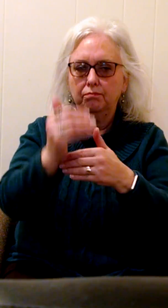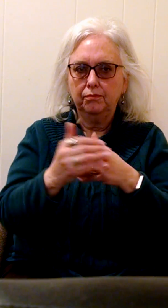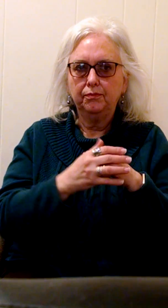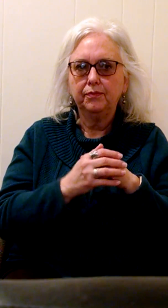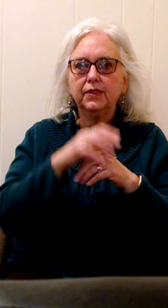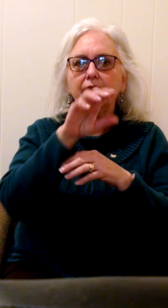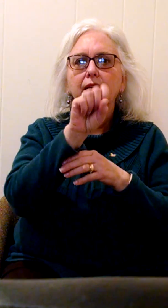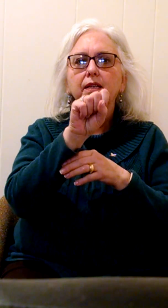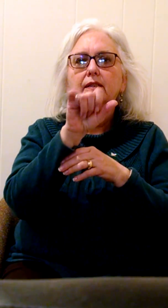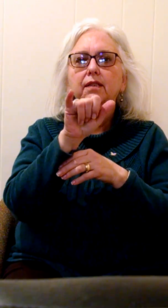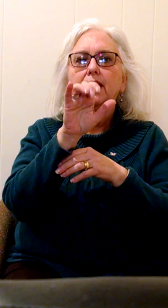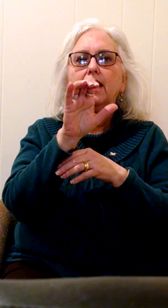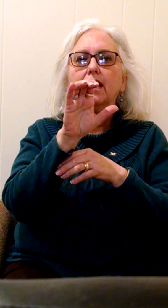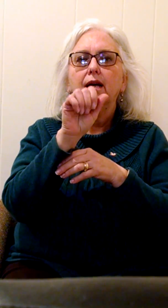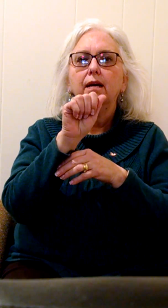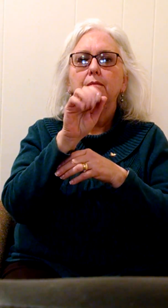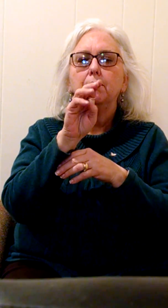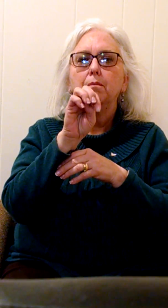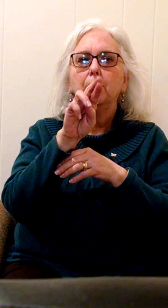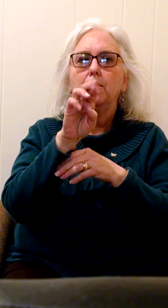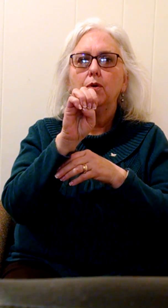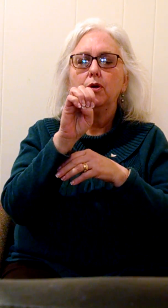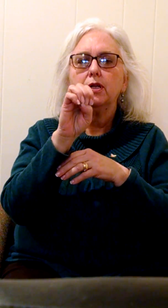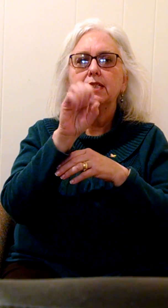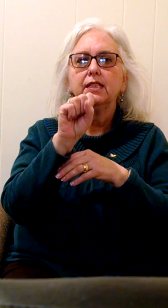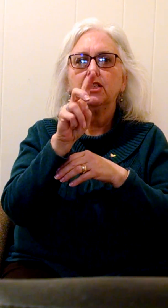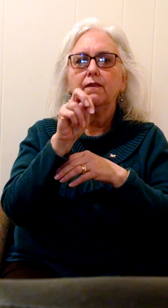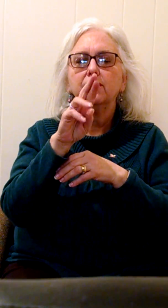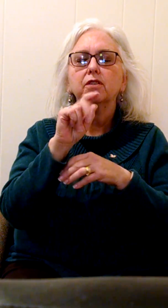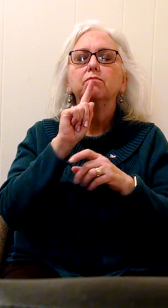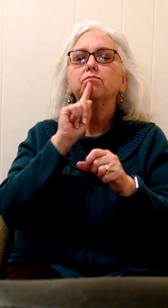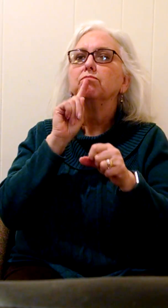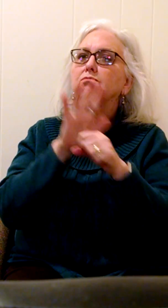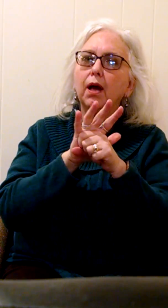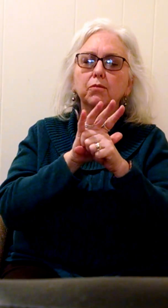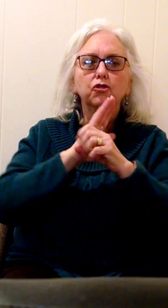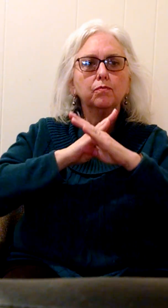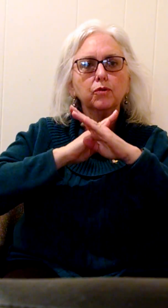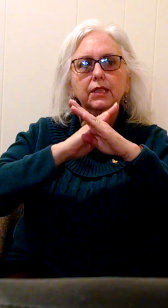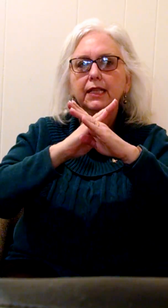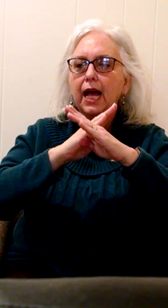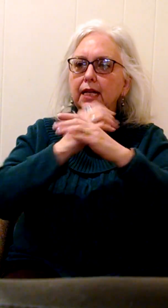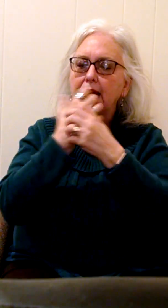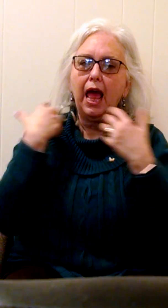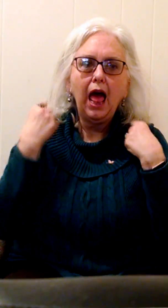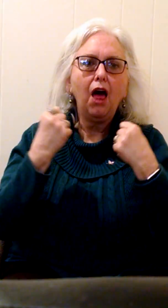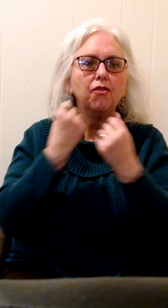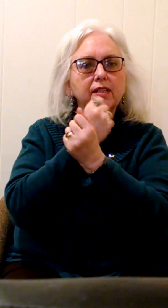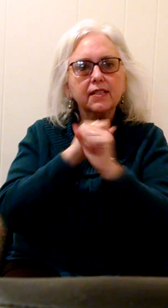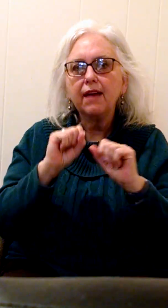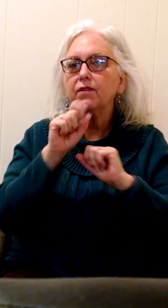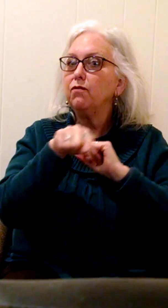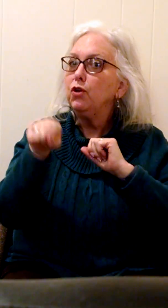Sycamore Services is committed to protecting the health and safety of you, employees, and